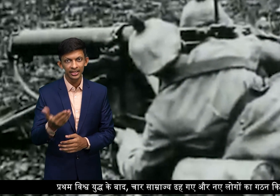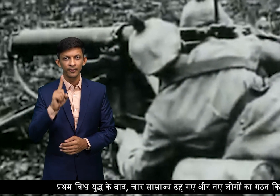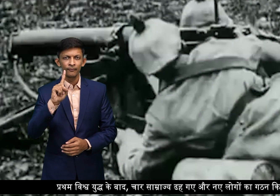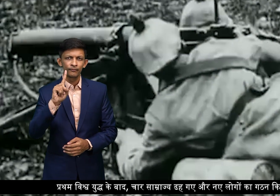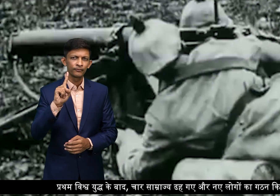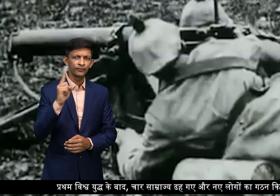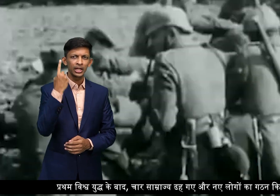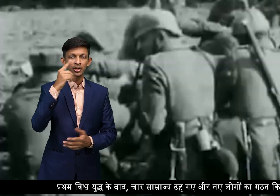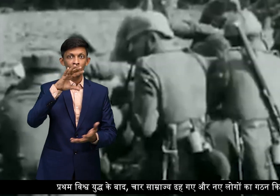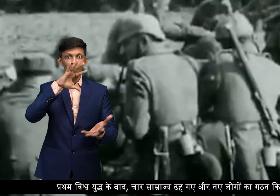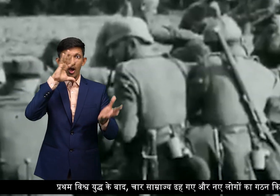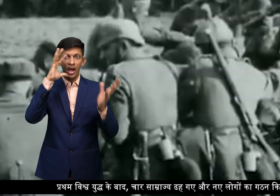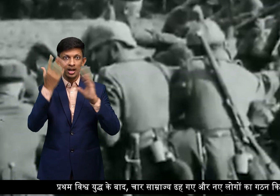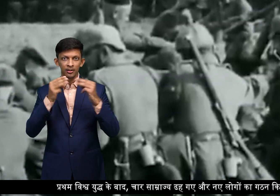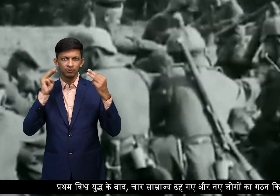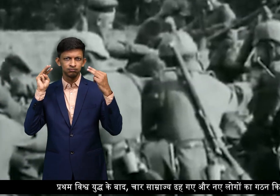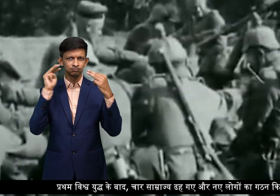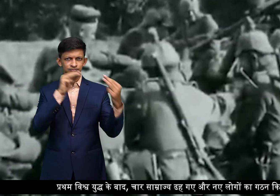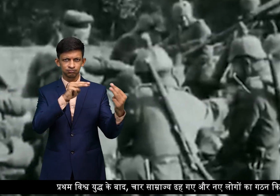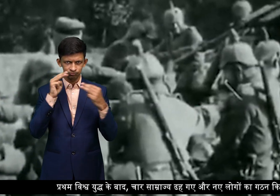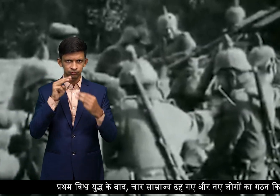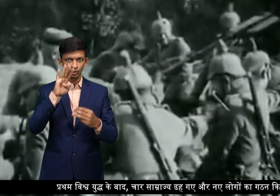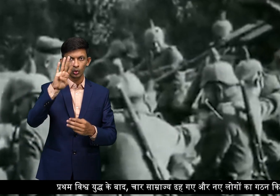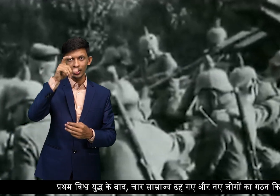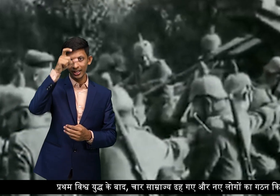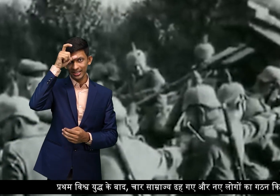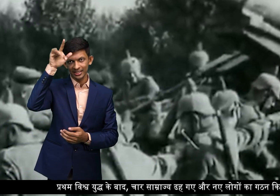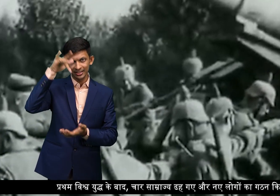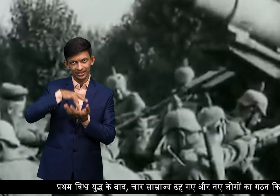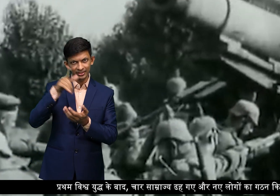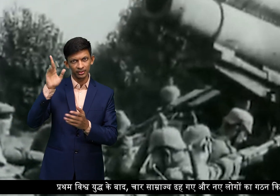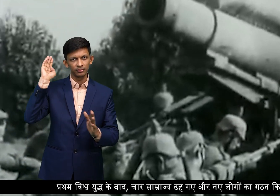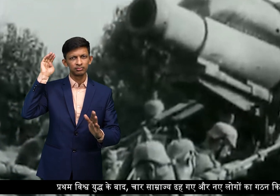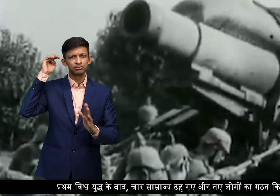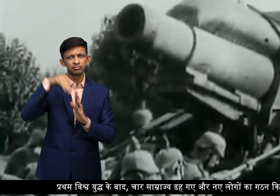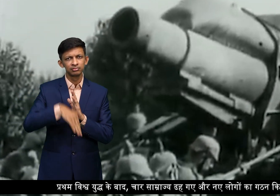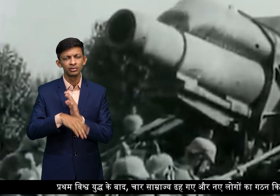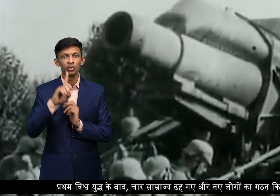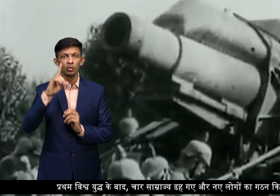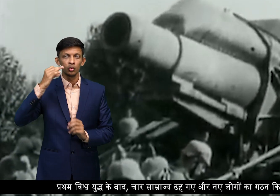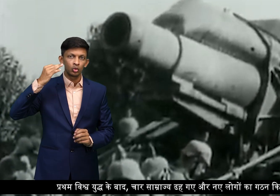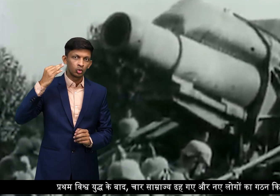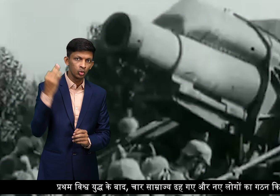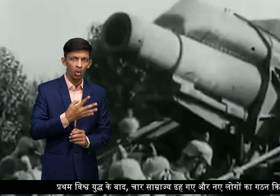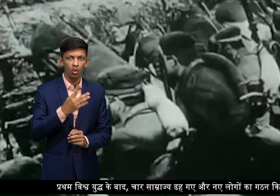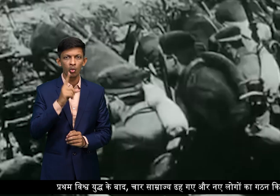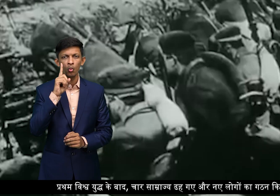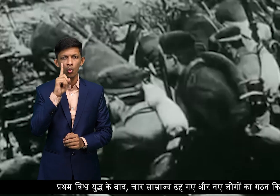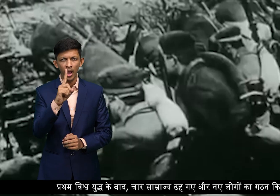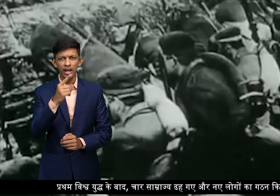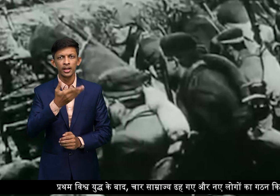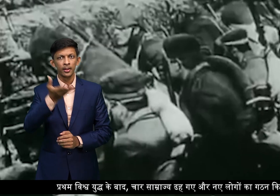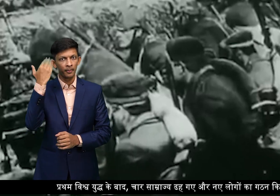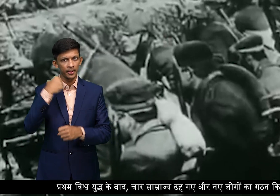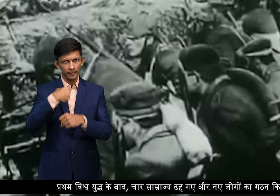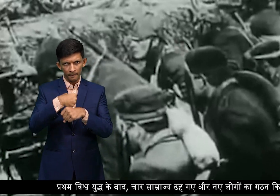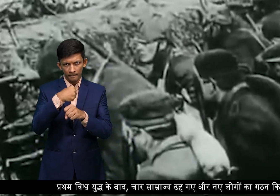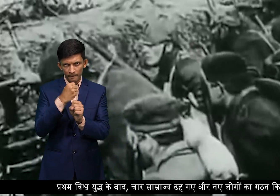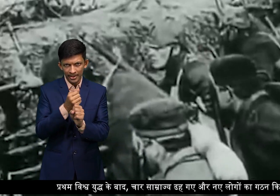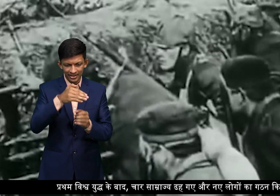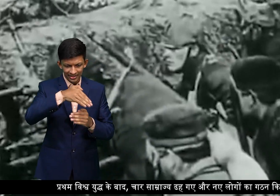After the First World War, the four empires collapsed and new ones were